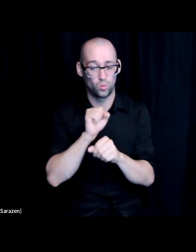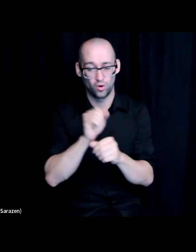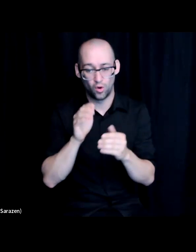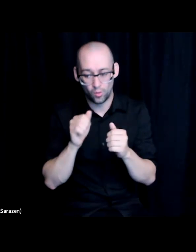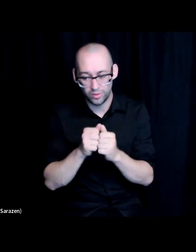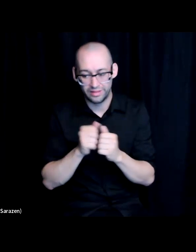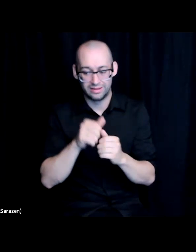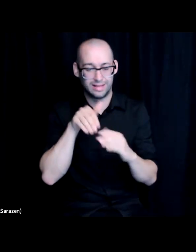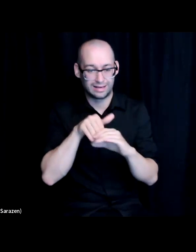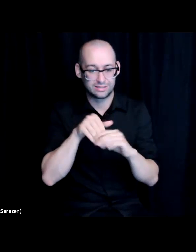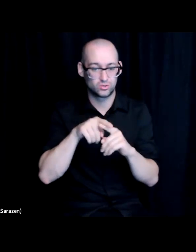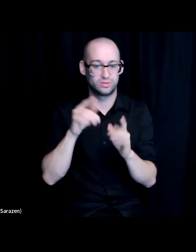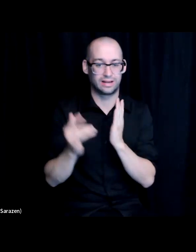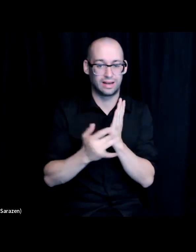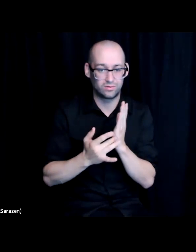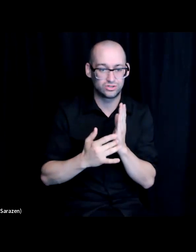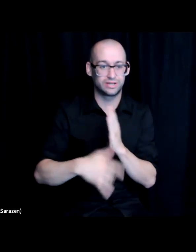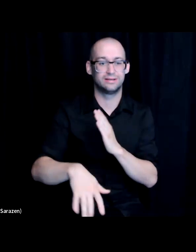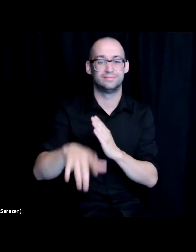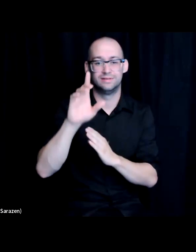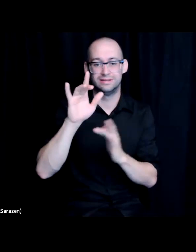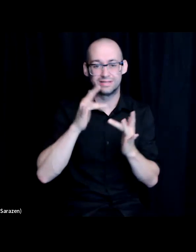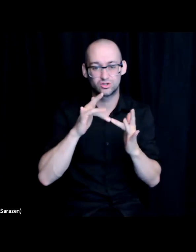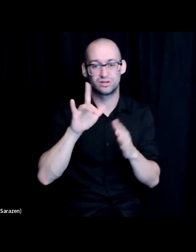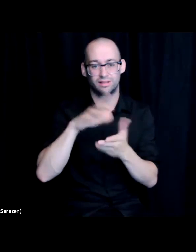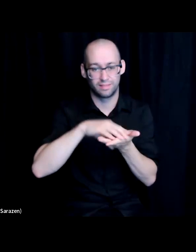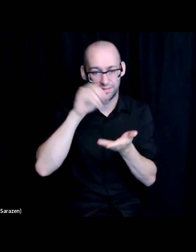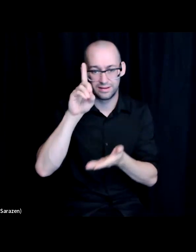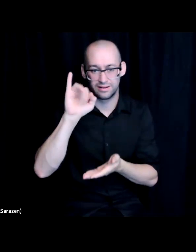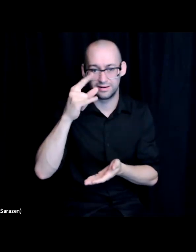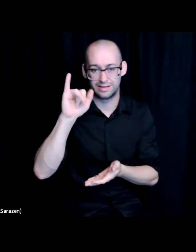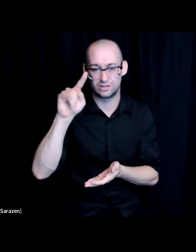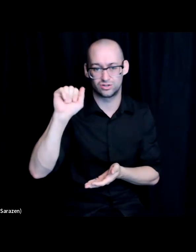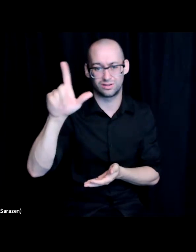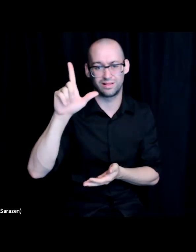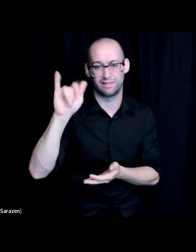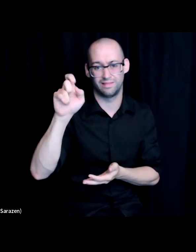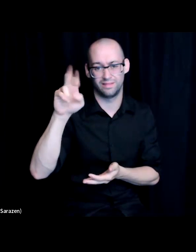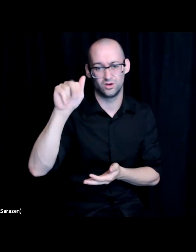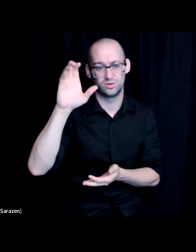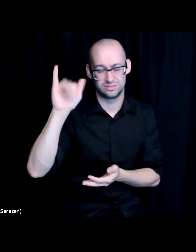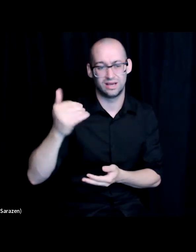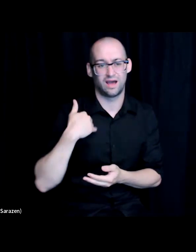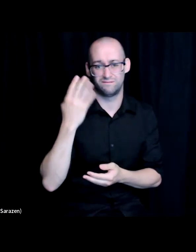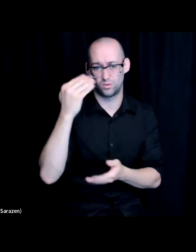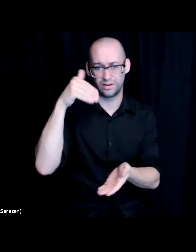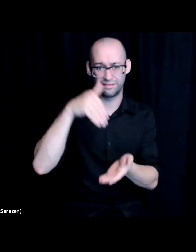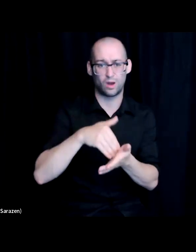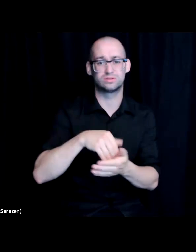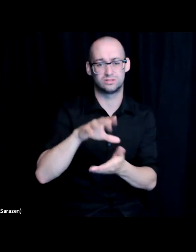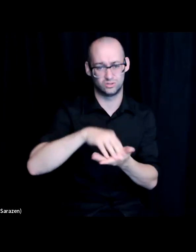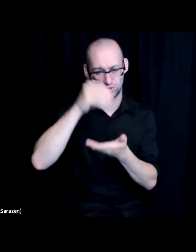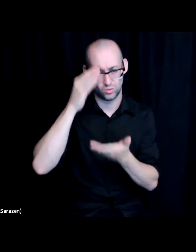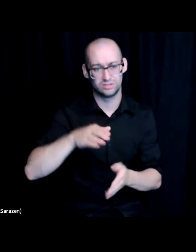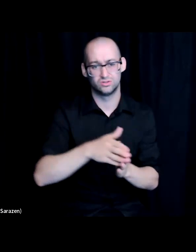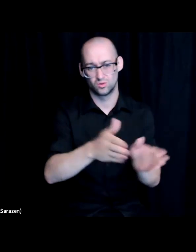technology and digital literacy. So for Hartnell, we actually cover 14,000 students across our district, and we have over